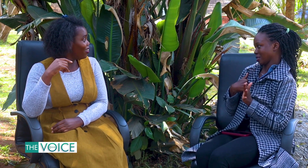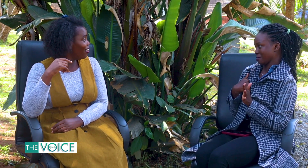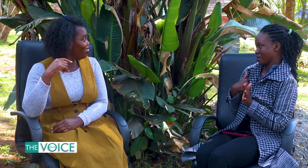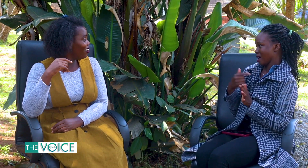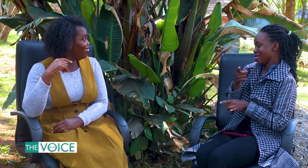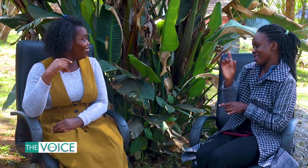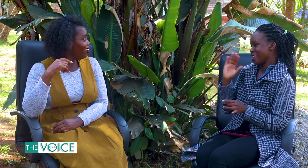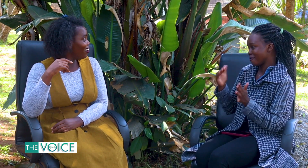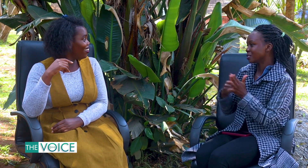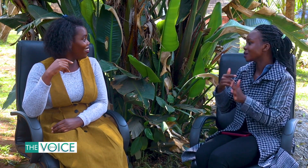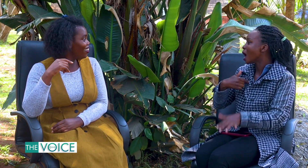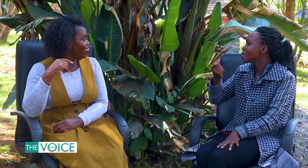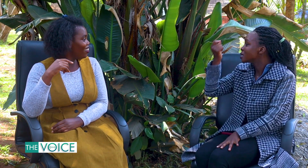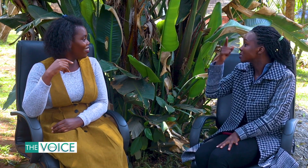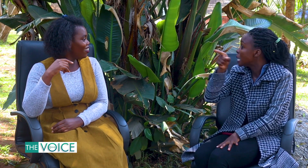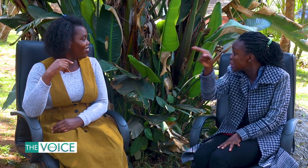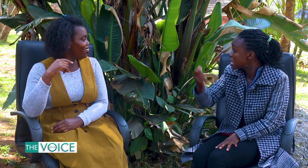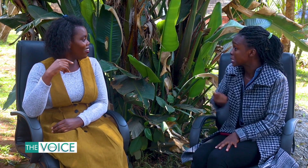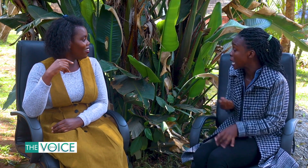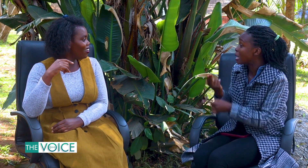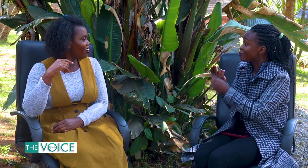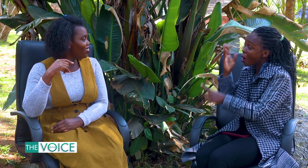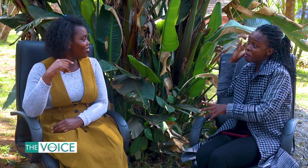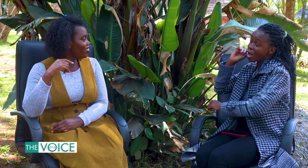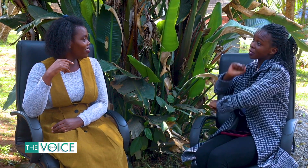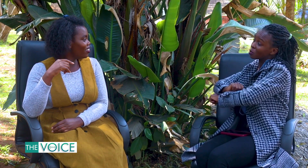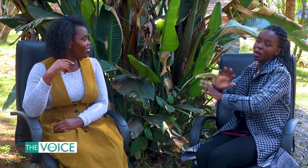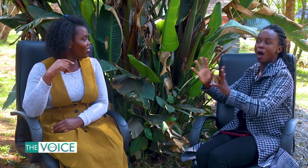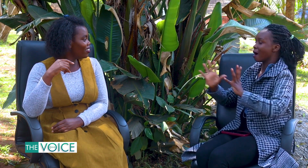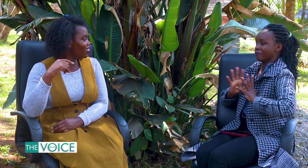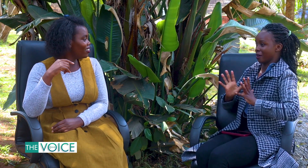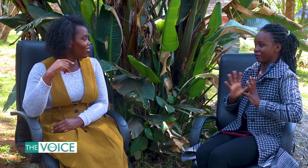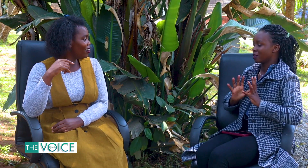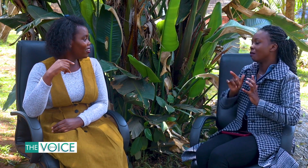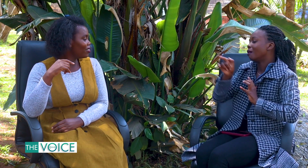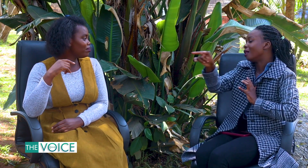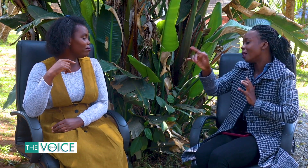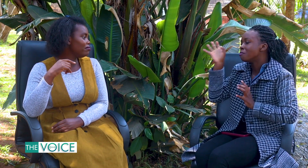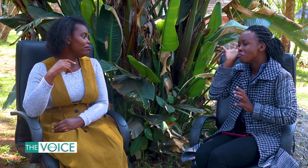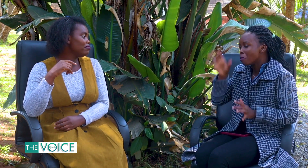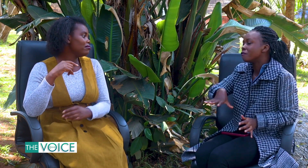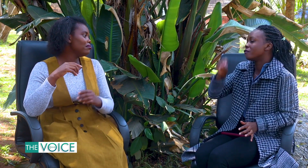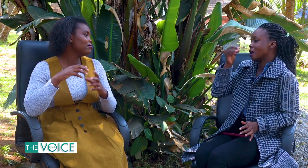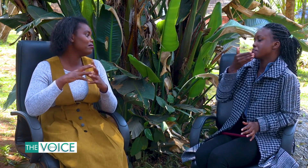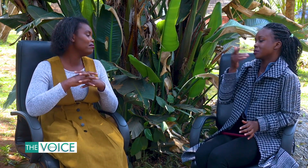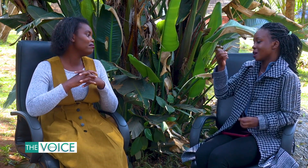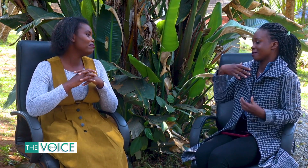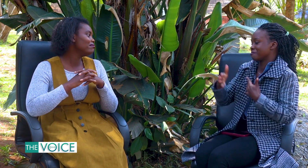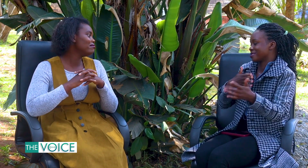And so the deaf people did not block me, did not look me like a bad person. They actually accepted me, because they understood